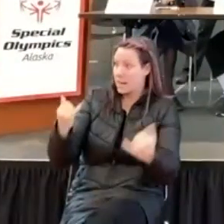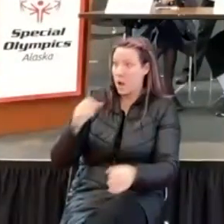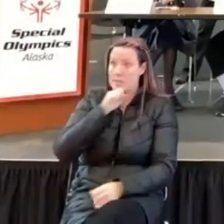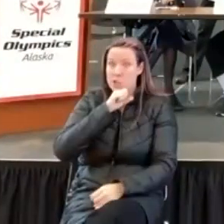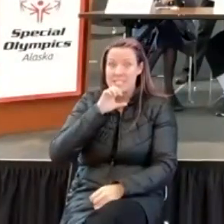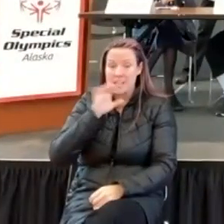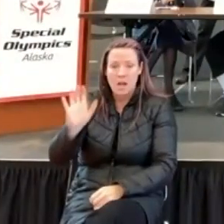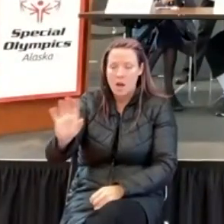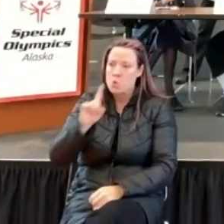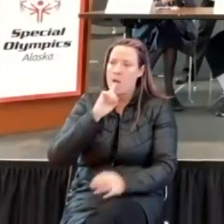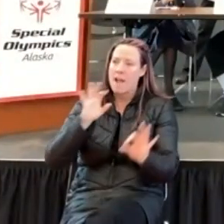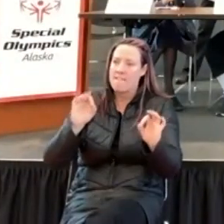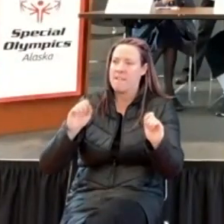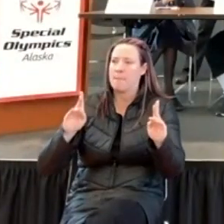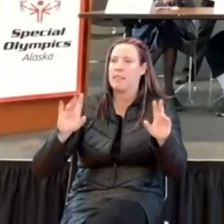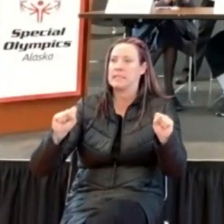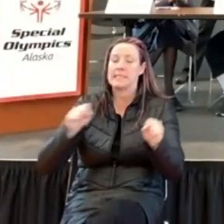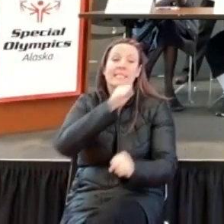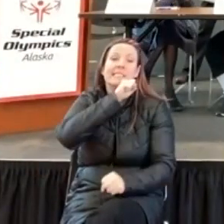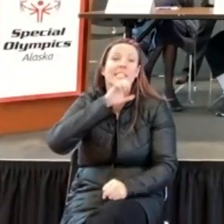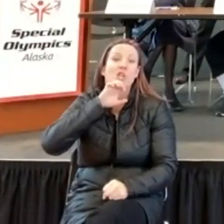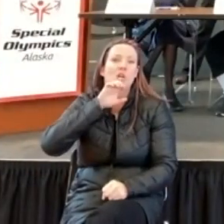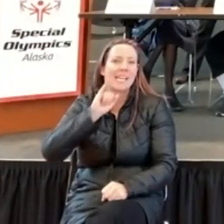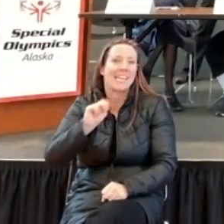a fabulous senior in waiting.